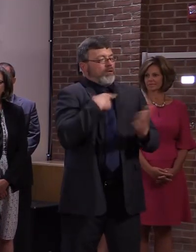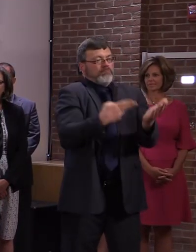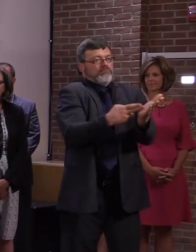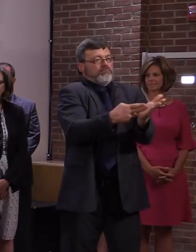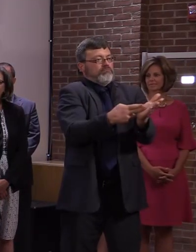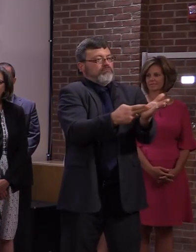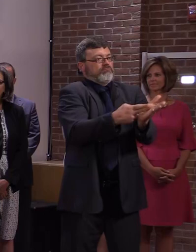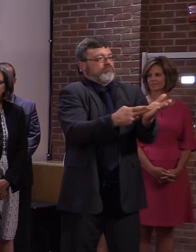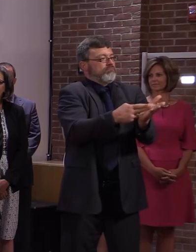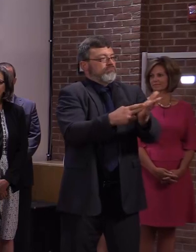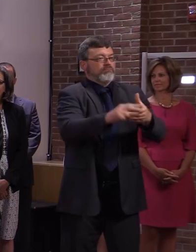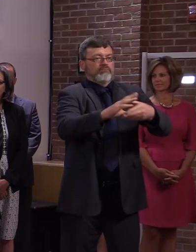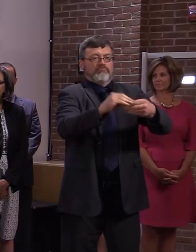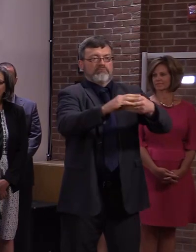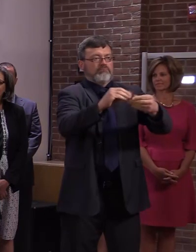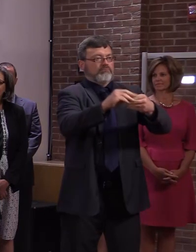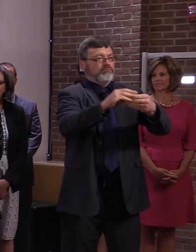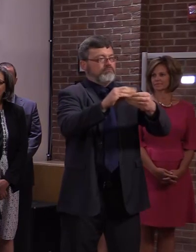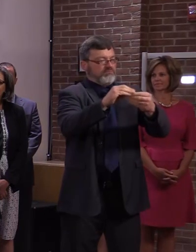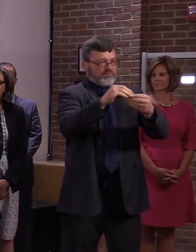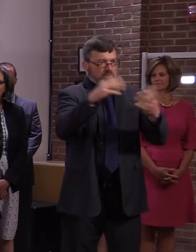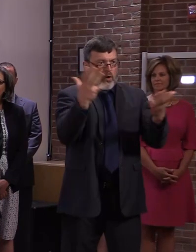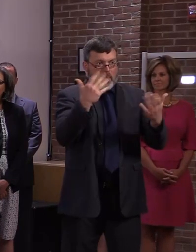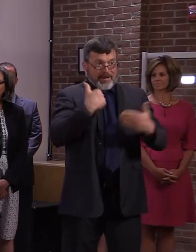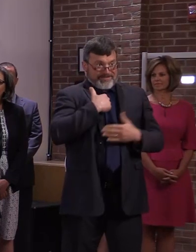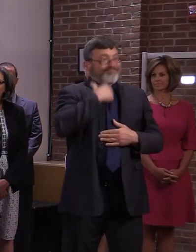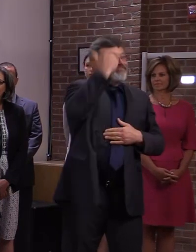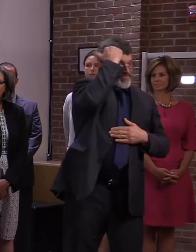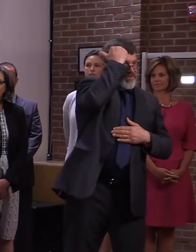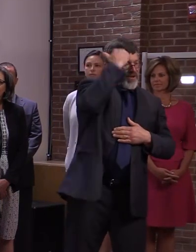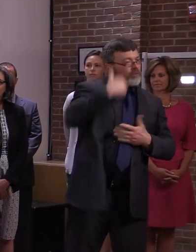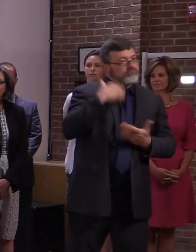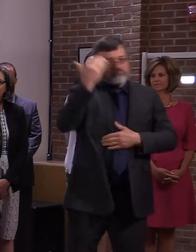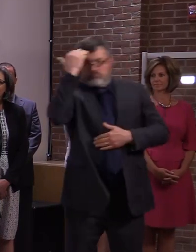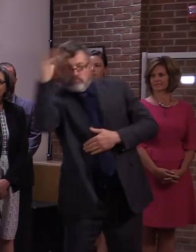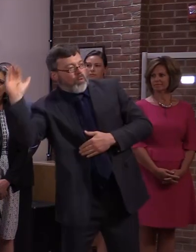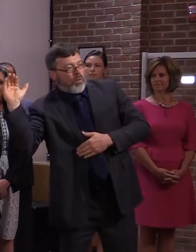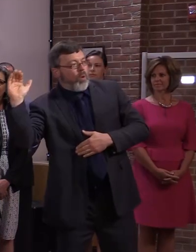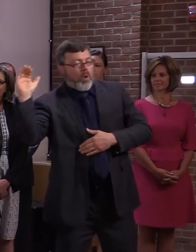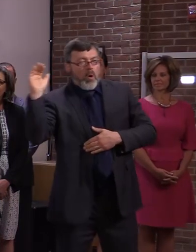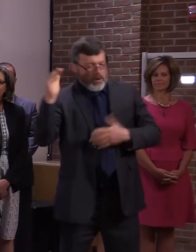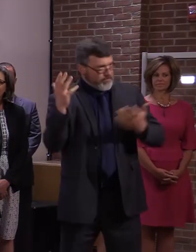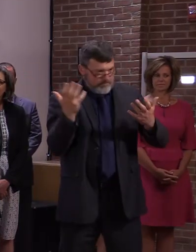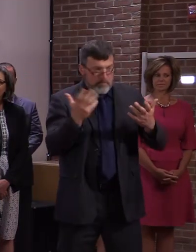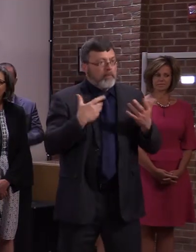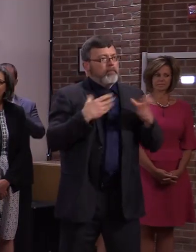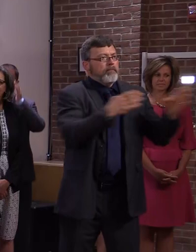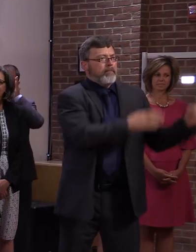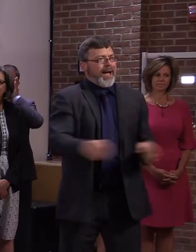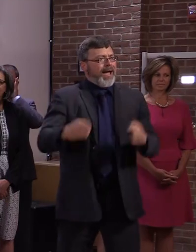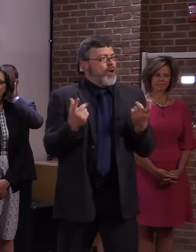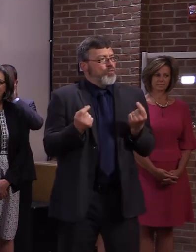we knew, what we didn't know, what actions we were taking, and why.